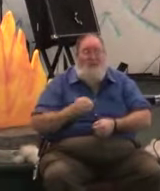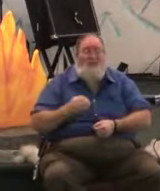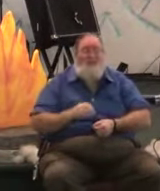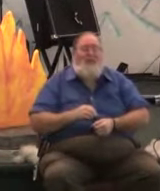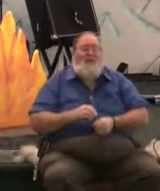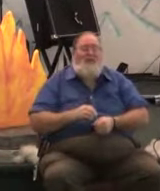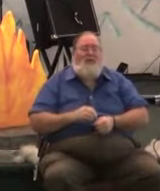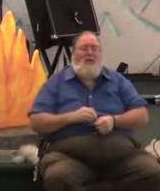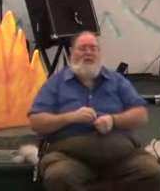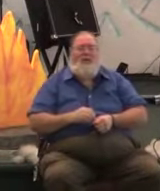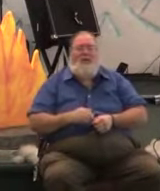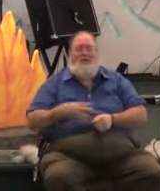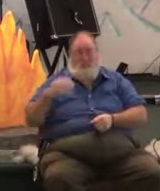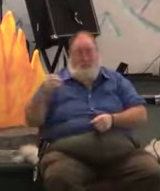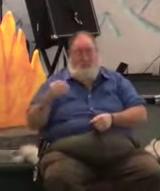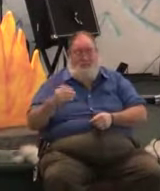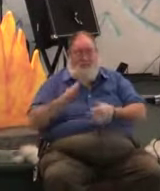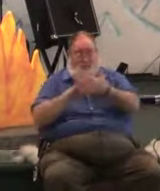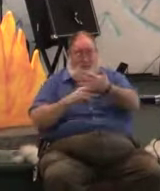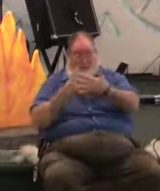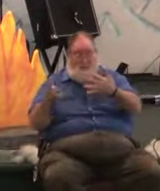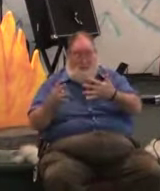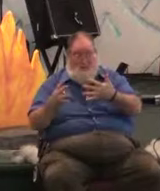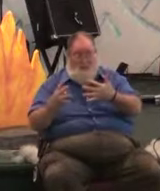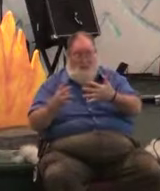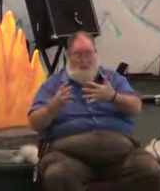opens up like you went to Scott's to shop.